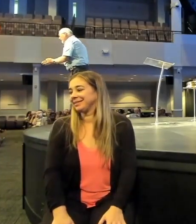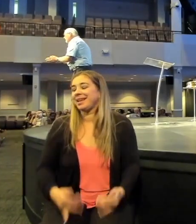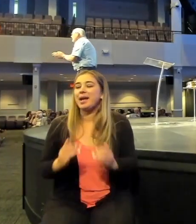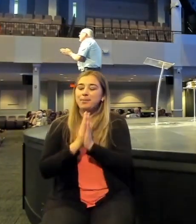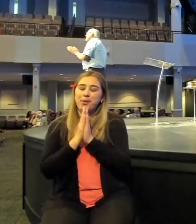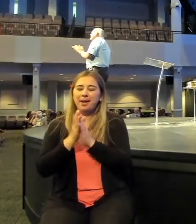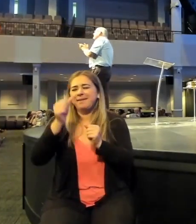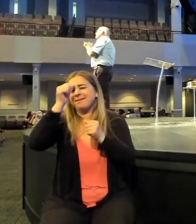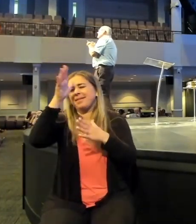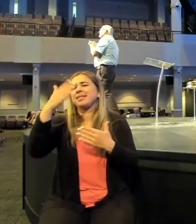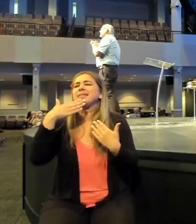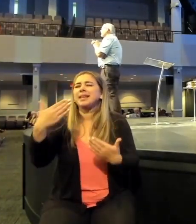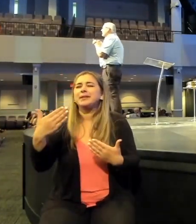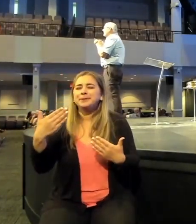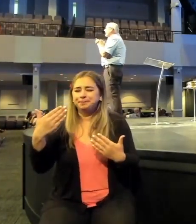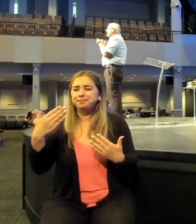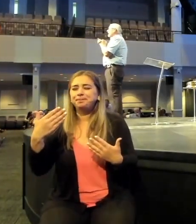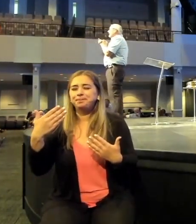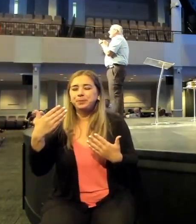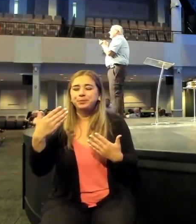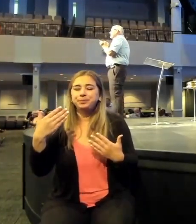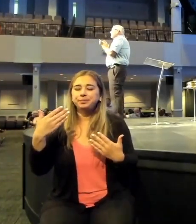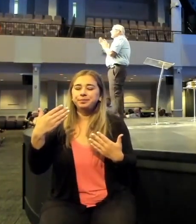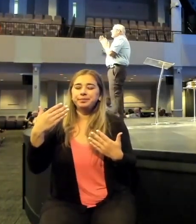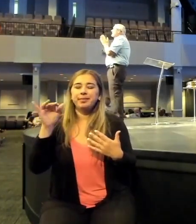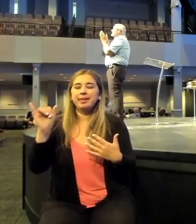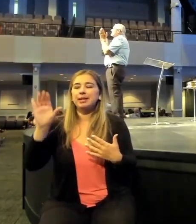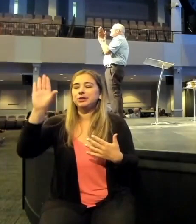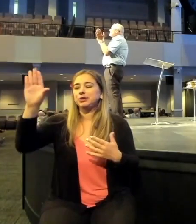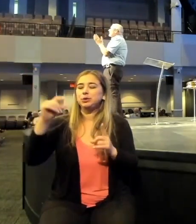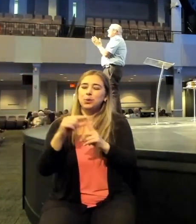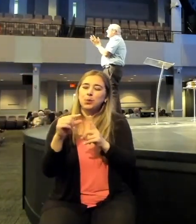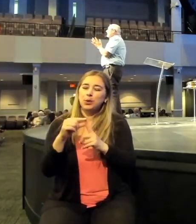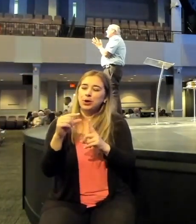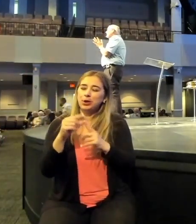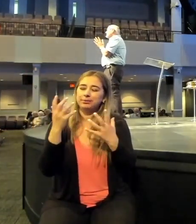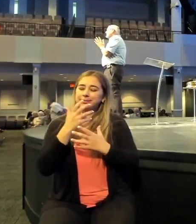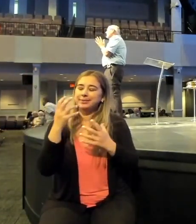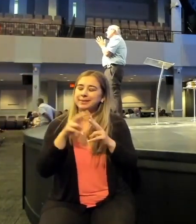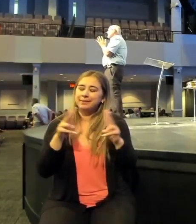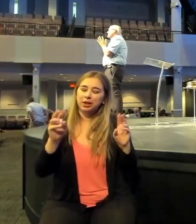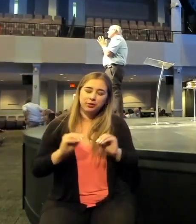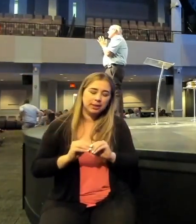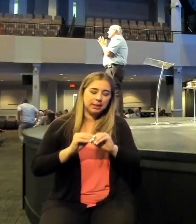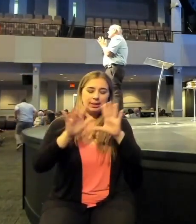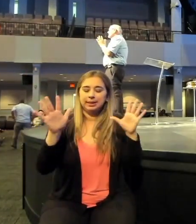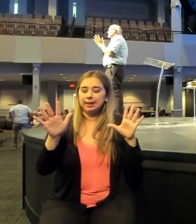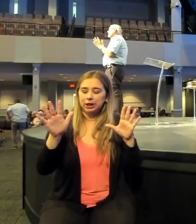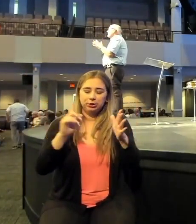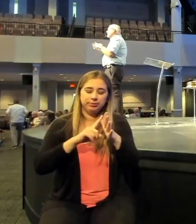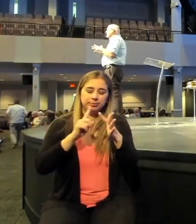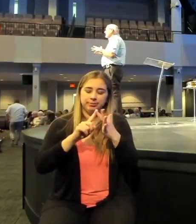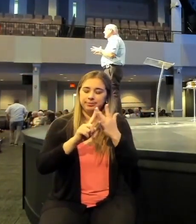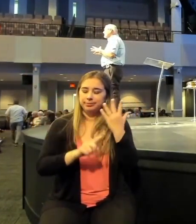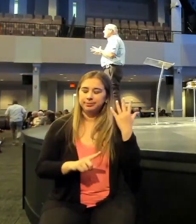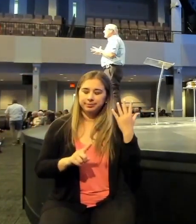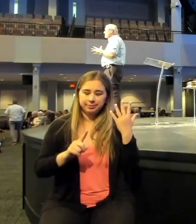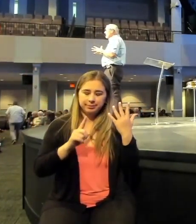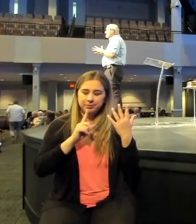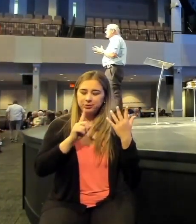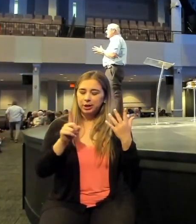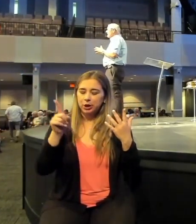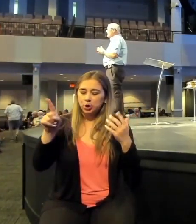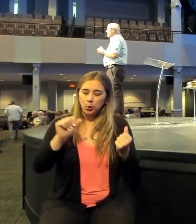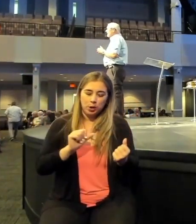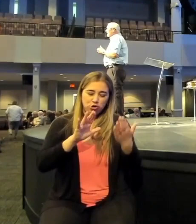Pray with me. Father, we thank you that your word is so very clear on so many areas of life. There's not a single area that you